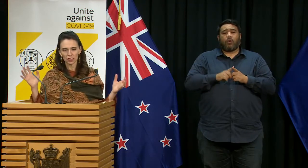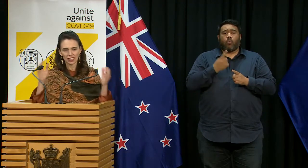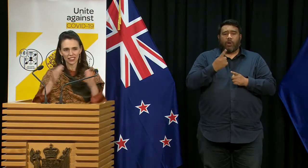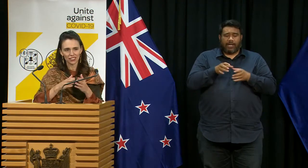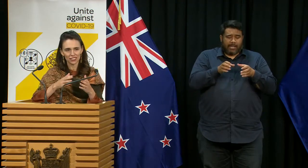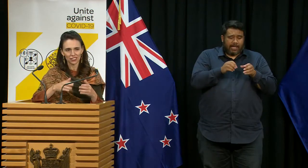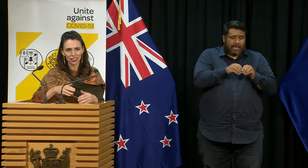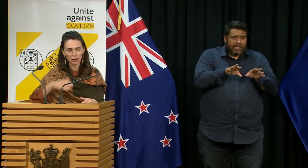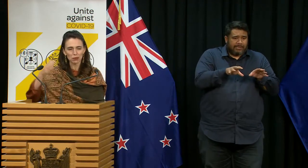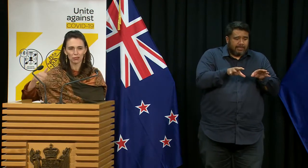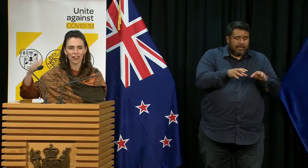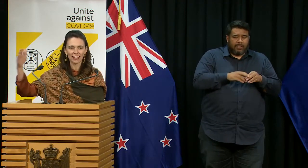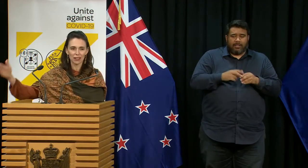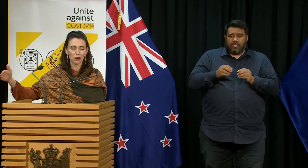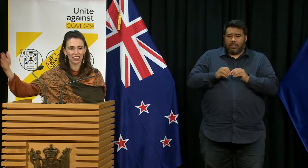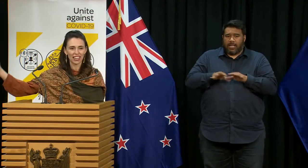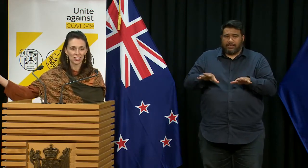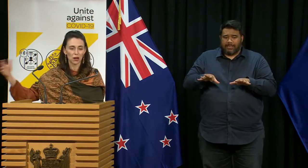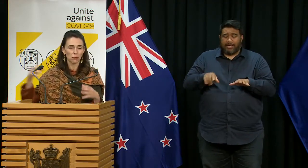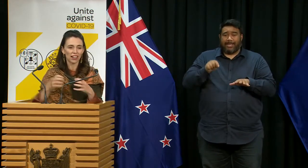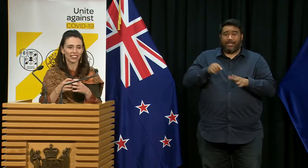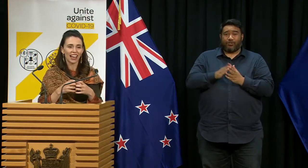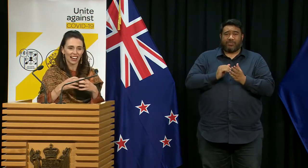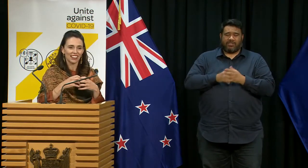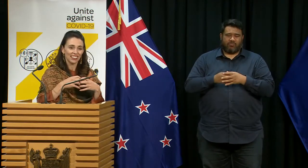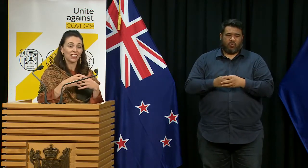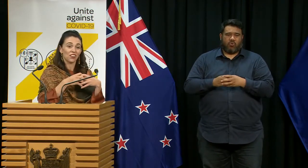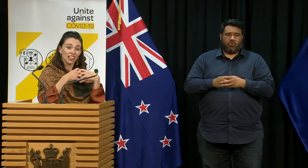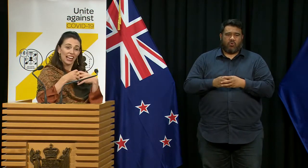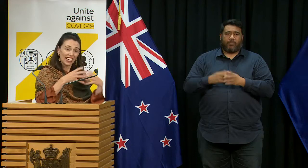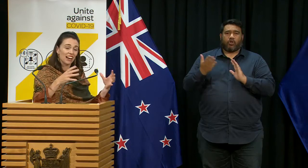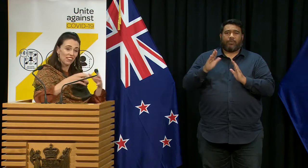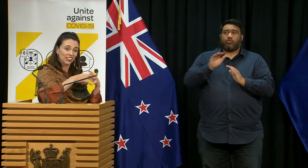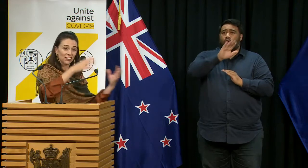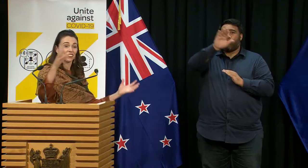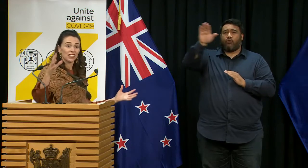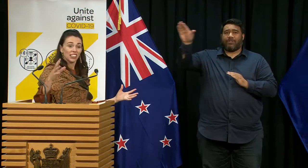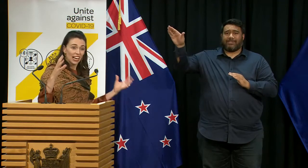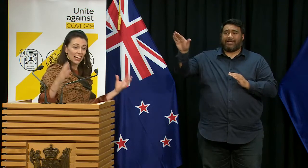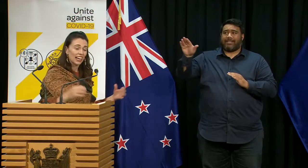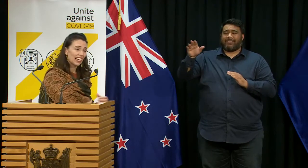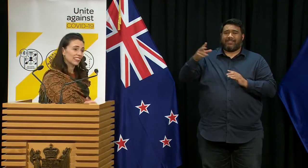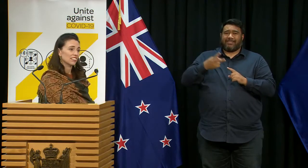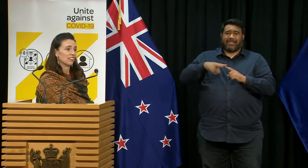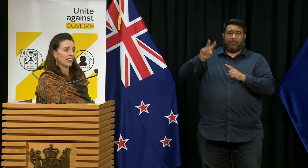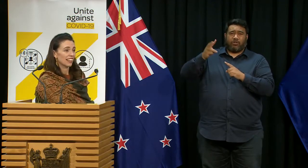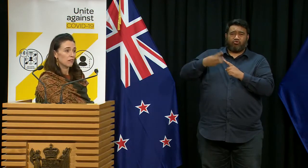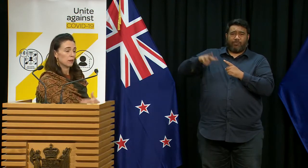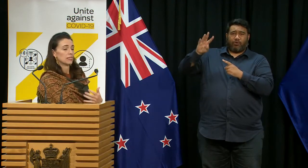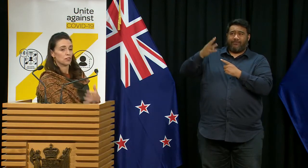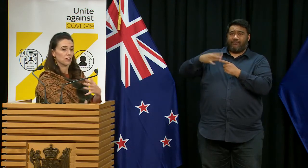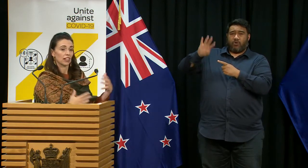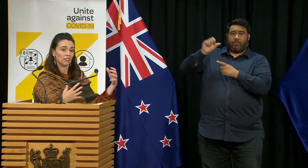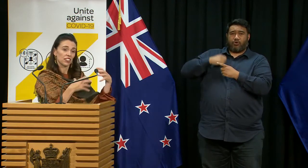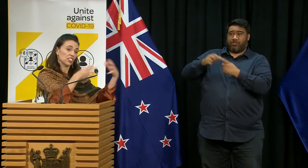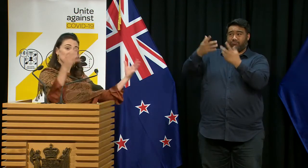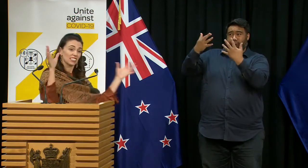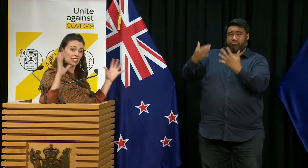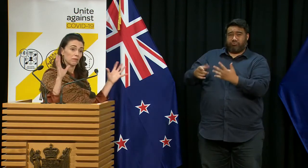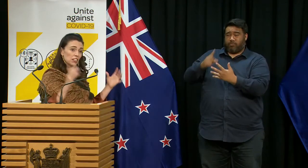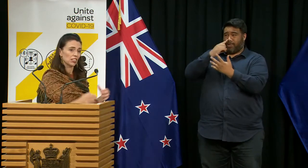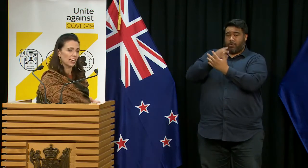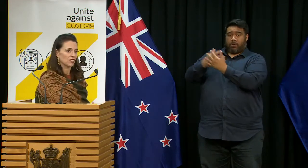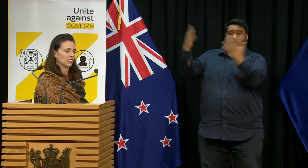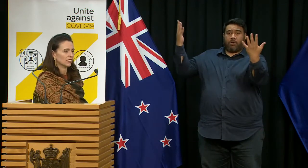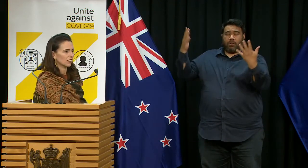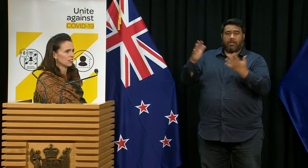course overseas you amplify that by a large outbreak, and the R, an R value, and it's in a perception of that infection